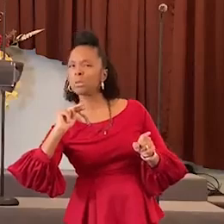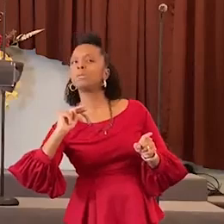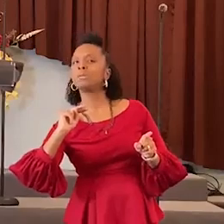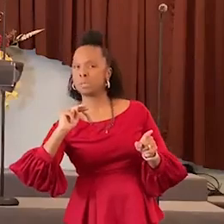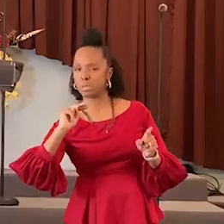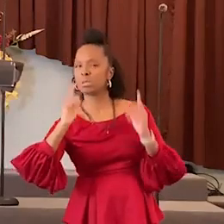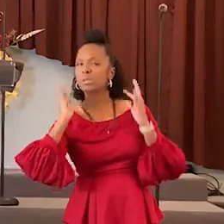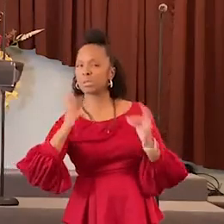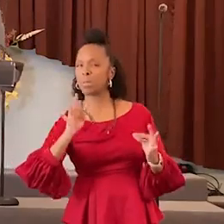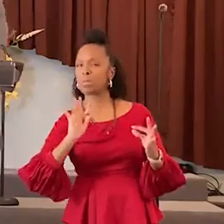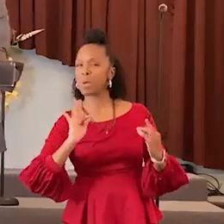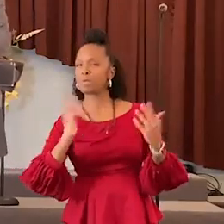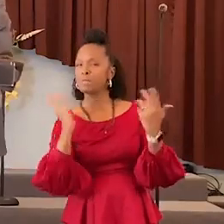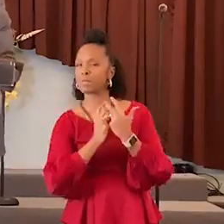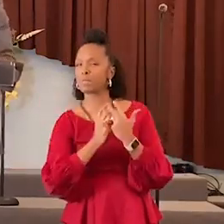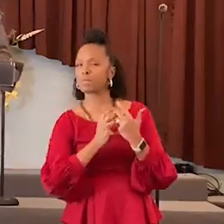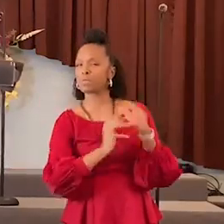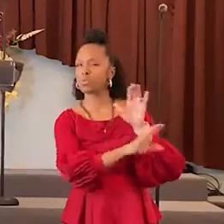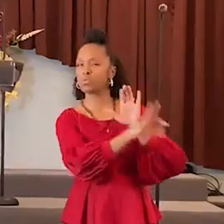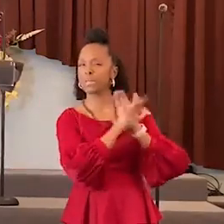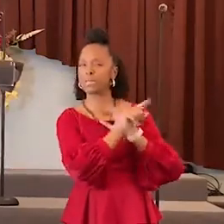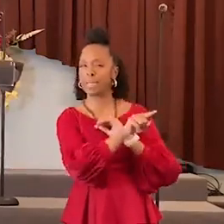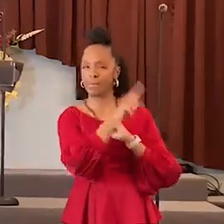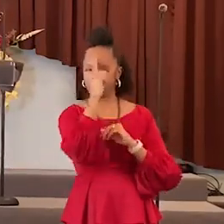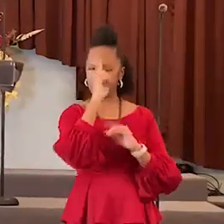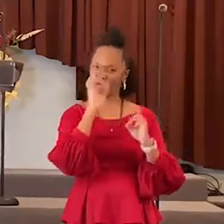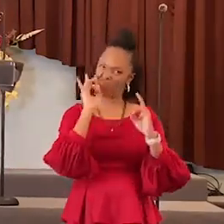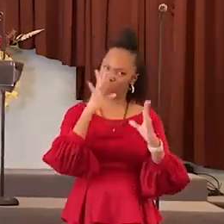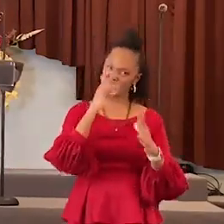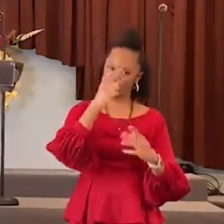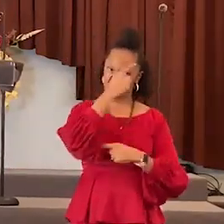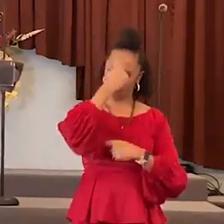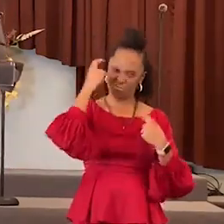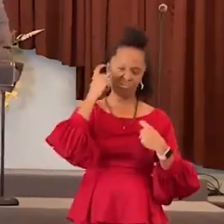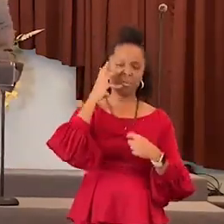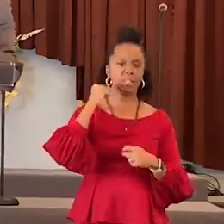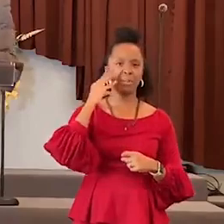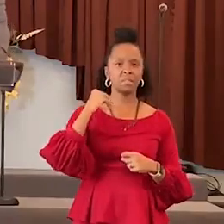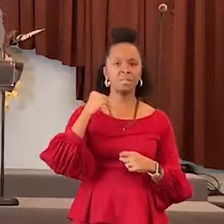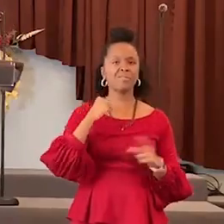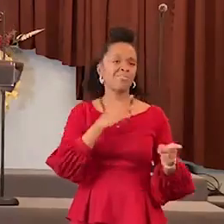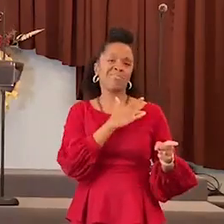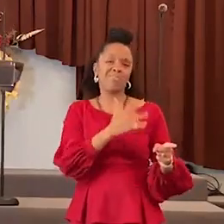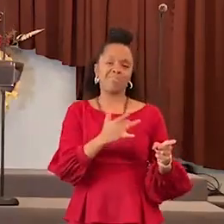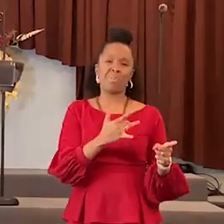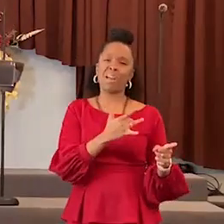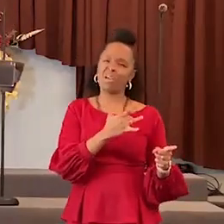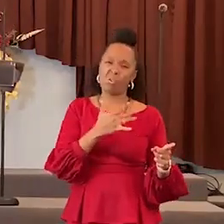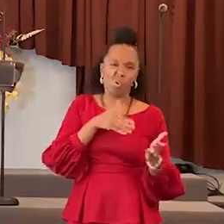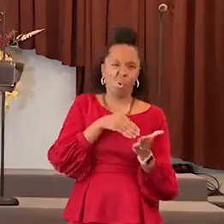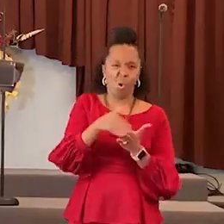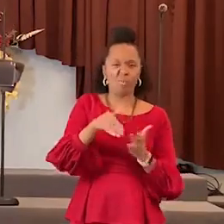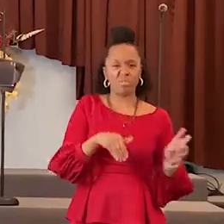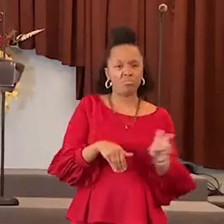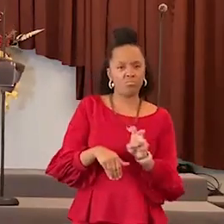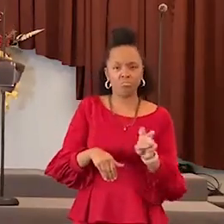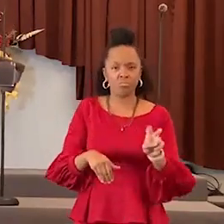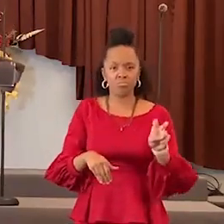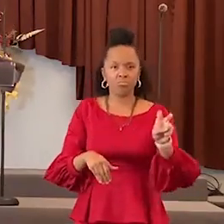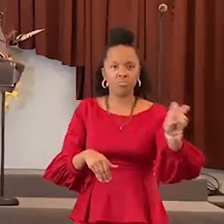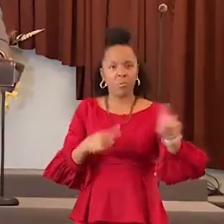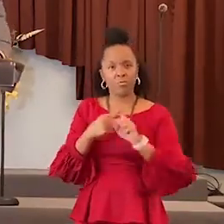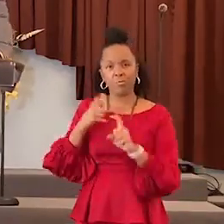traumatic experience. He probably traveled this way from Jerusalem to Jericho often. And there often they